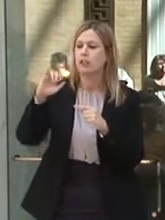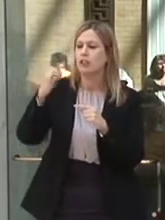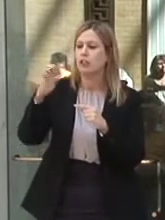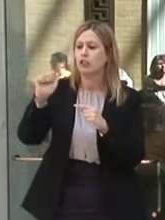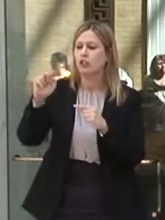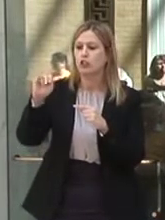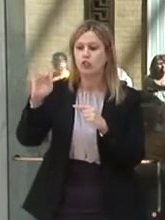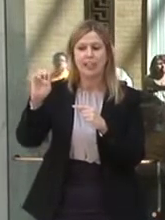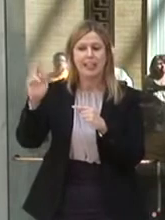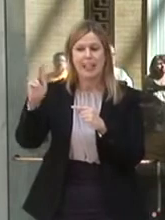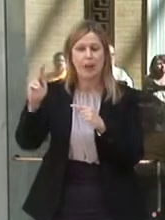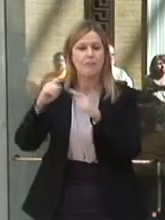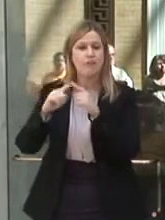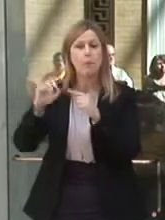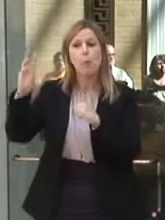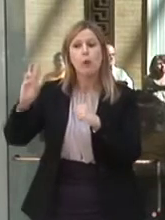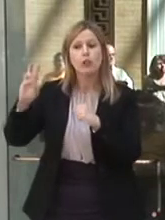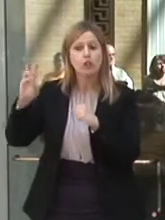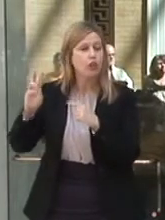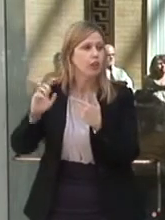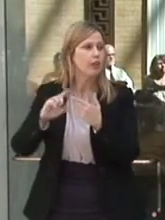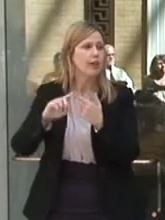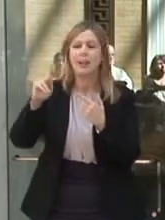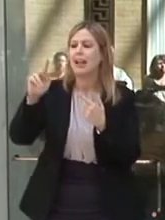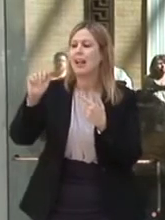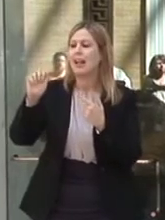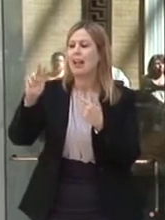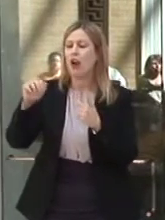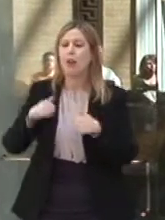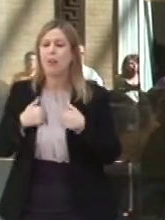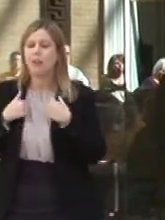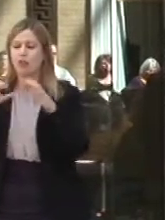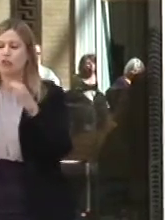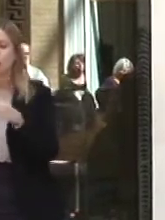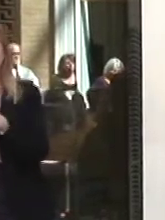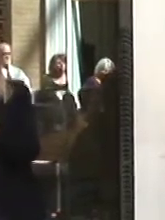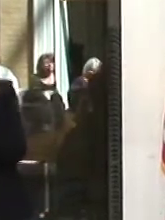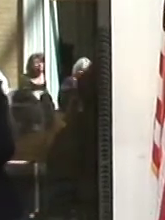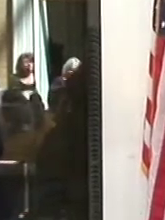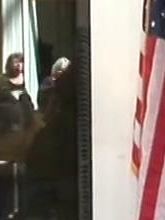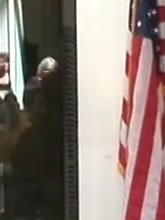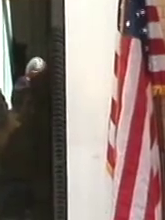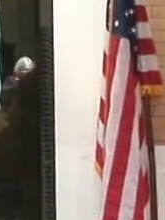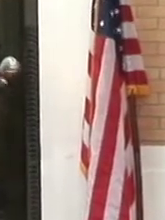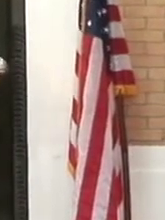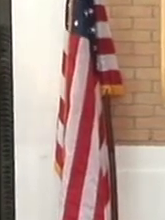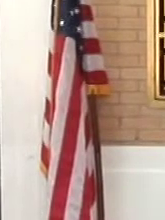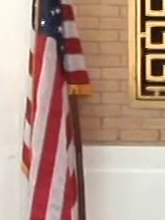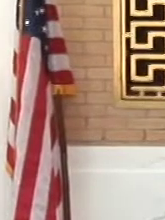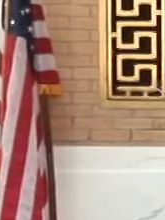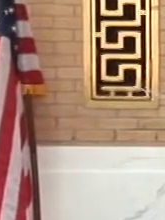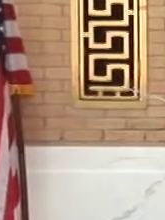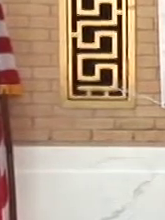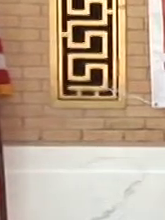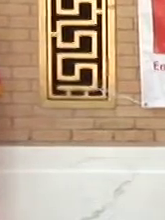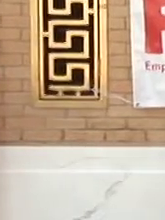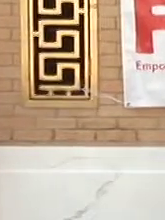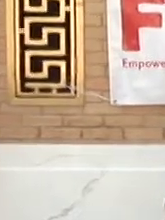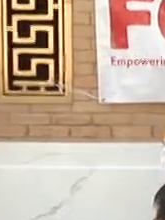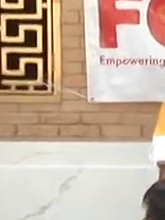Cusick from the Worcester area. And Karen lives in a group home, and she's going to talk to you about the importance of staffing in her